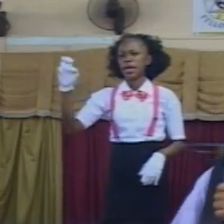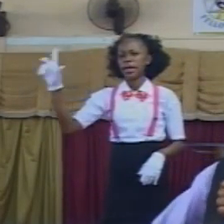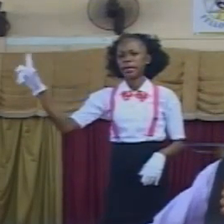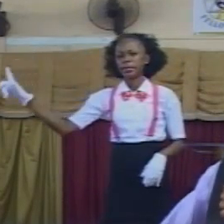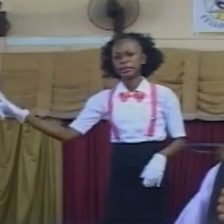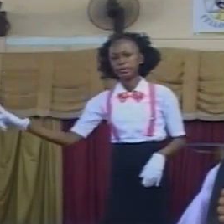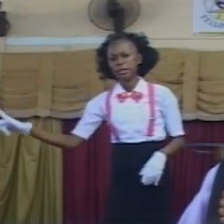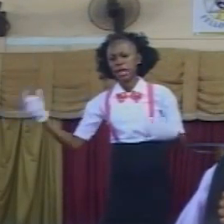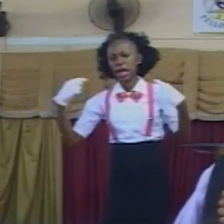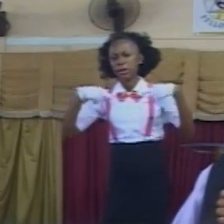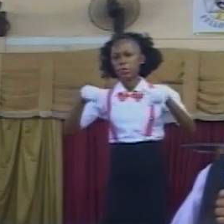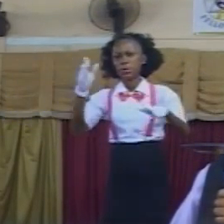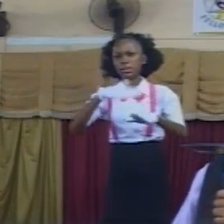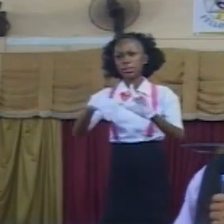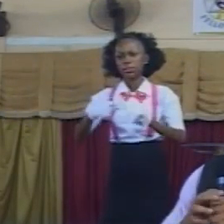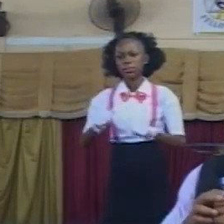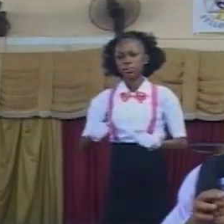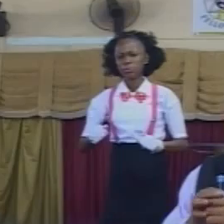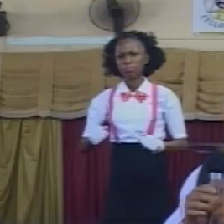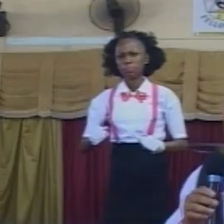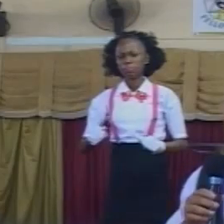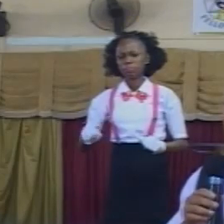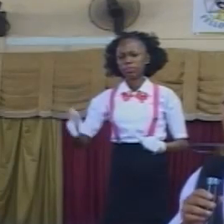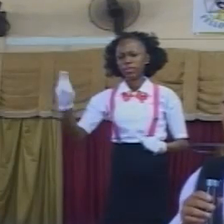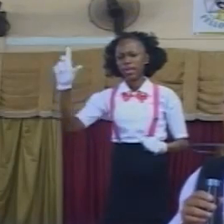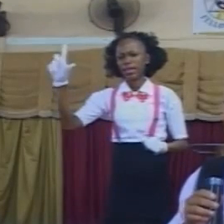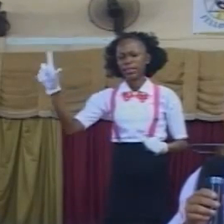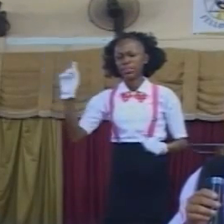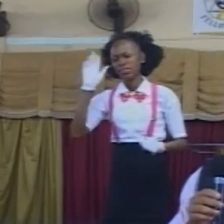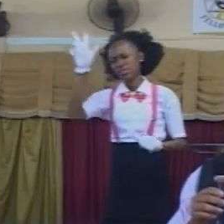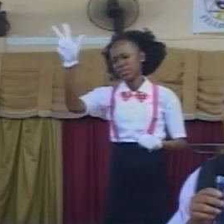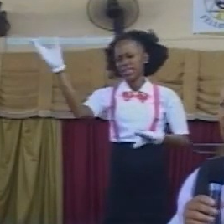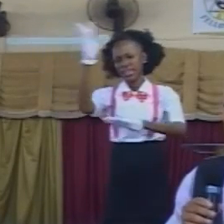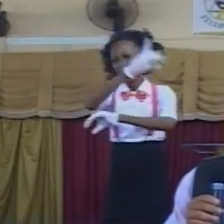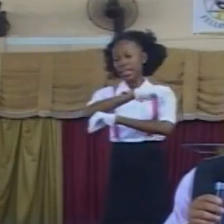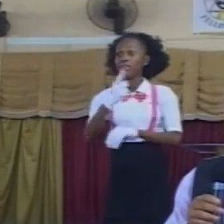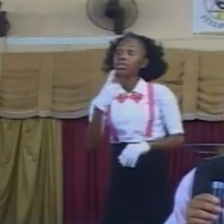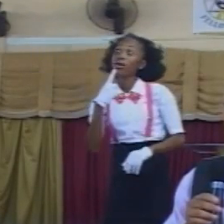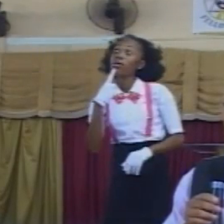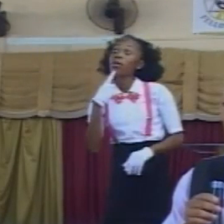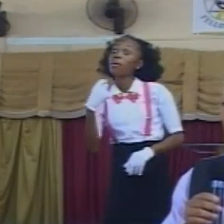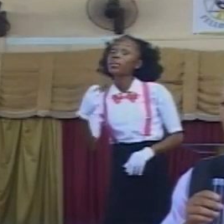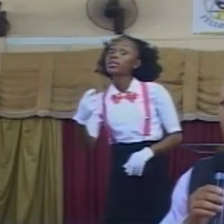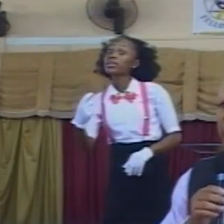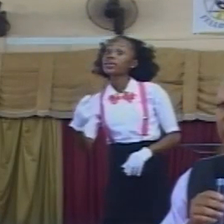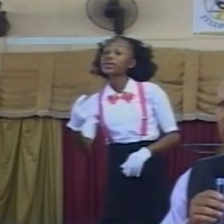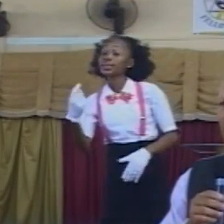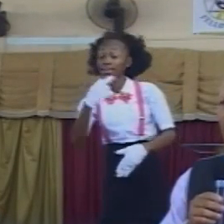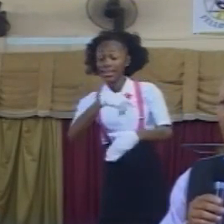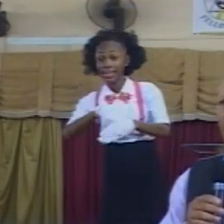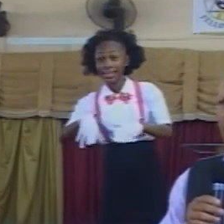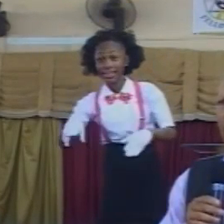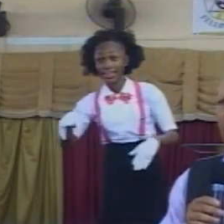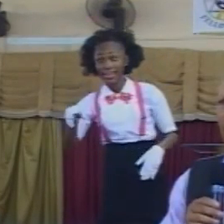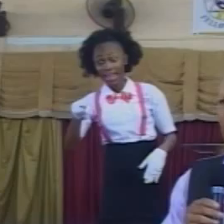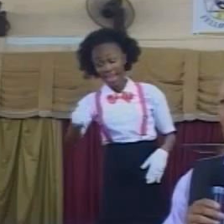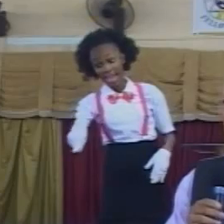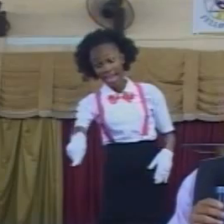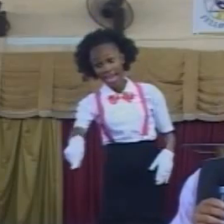And he went into hell. For the 3 days when he was missing, he was in hell. Preaching.